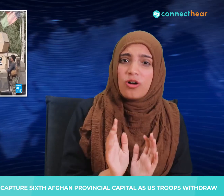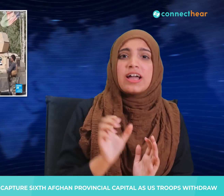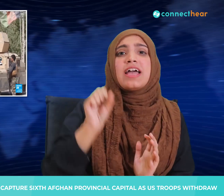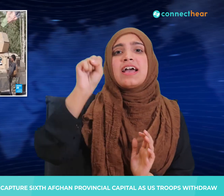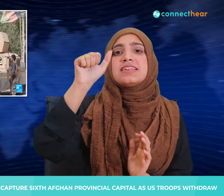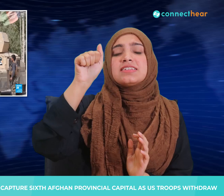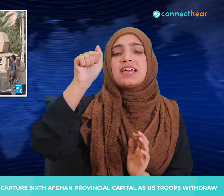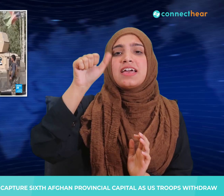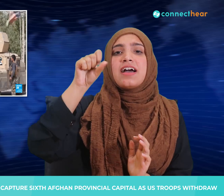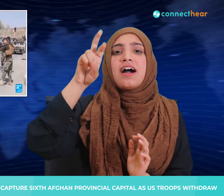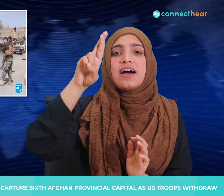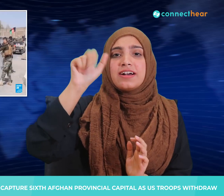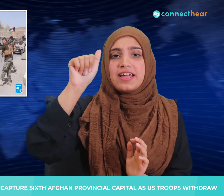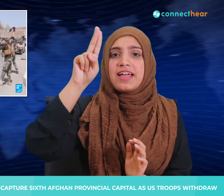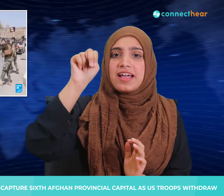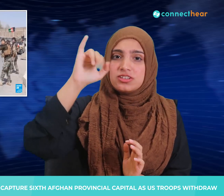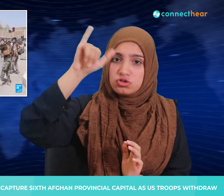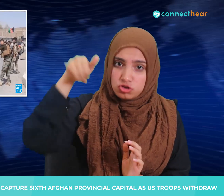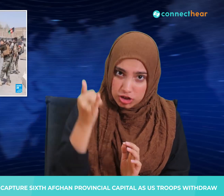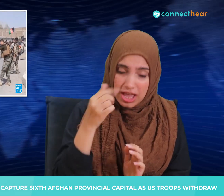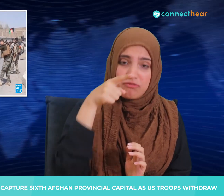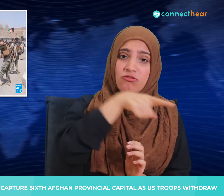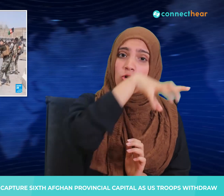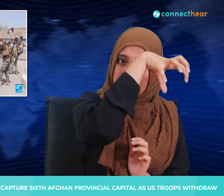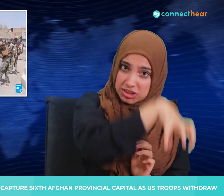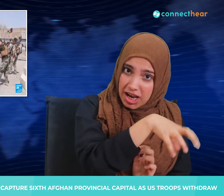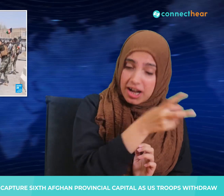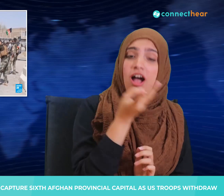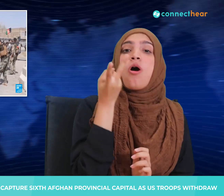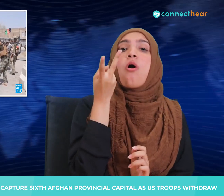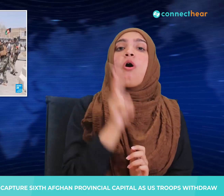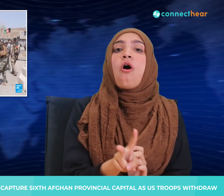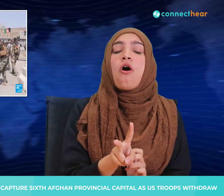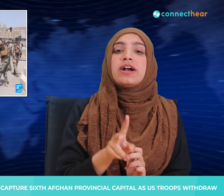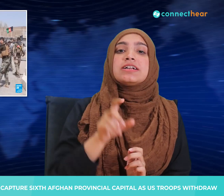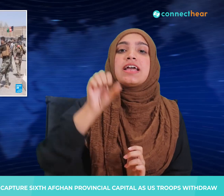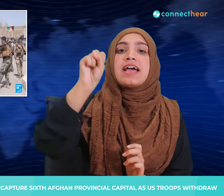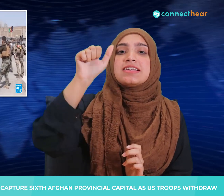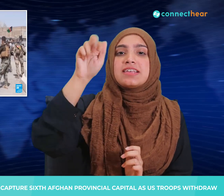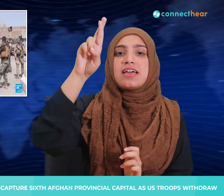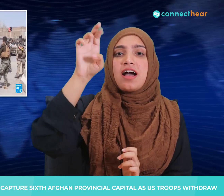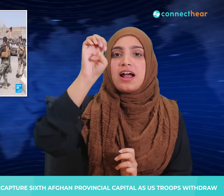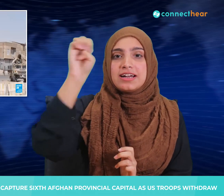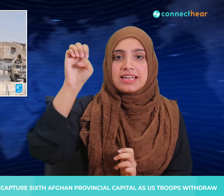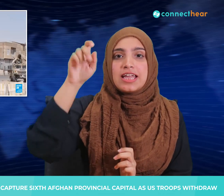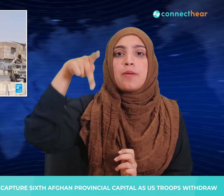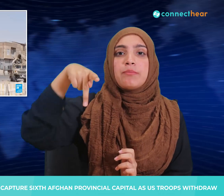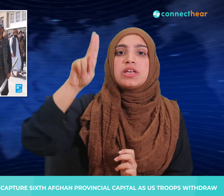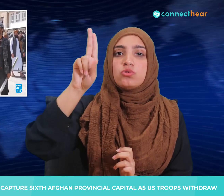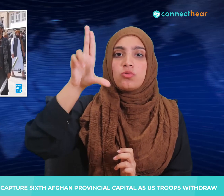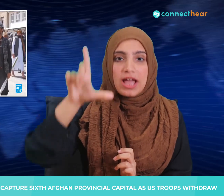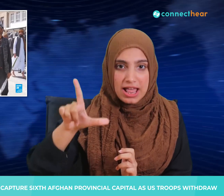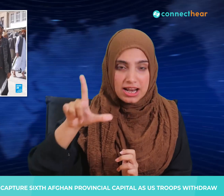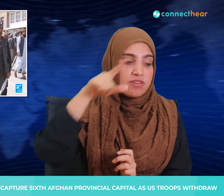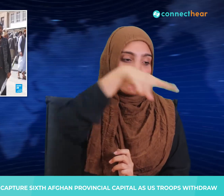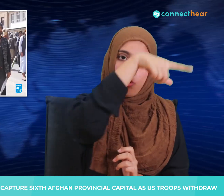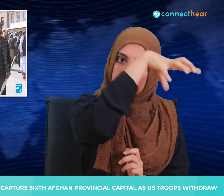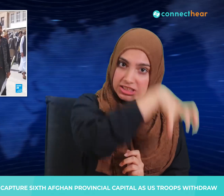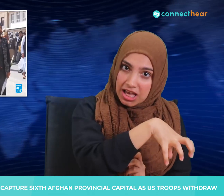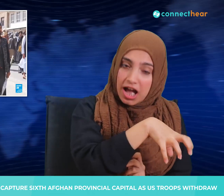weekend: Zaranj, the capital of the southern province of Nimroz; Saripul, the capital of the northern province of the